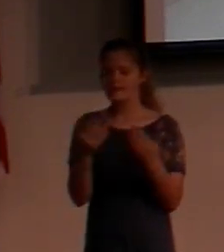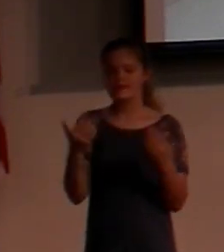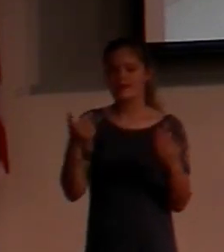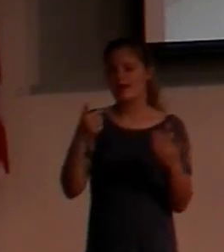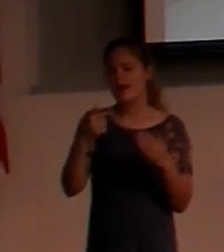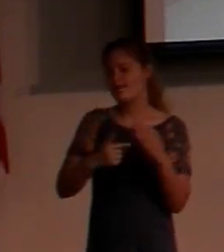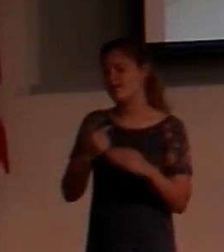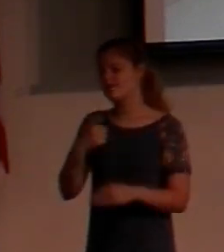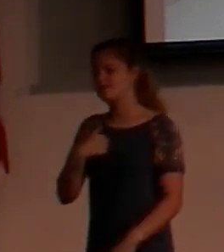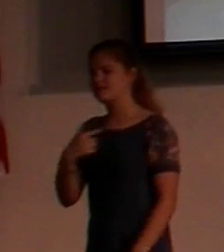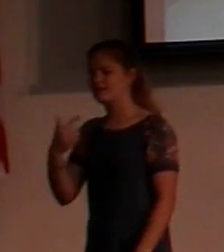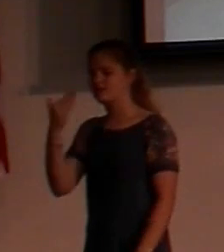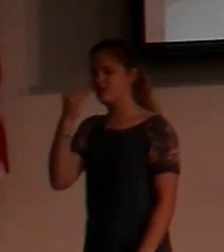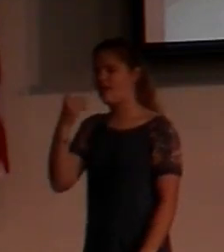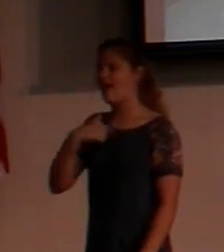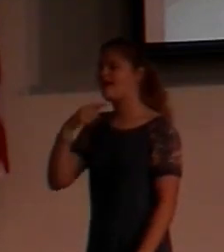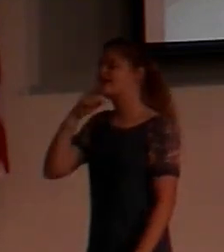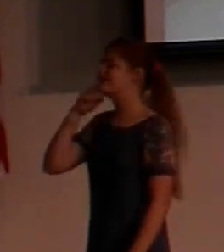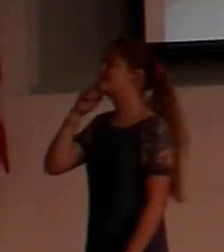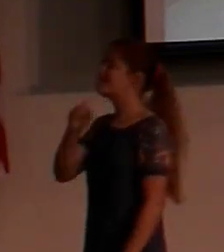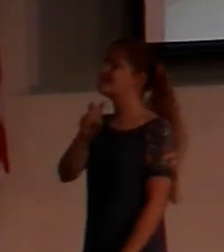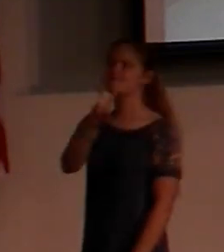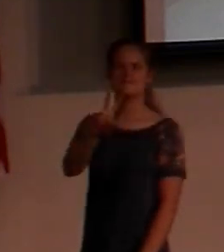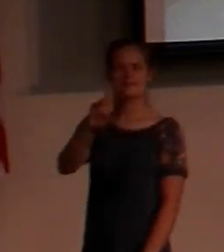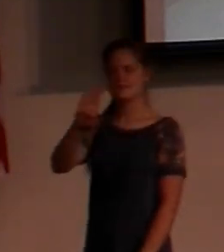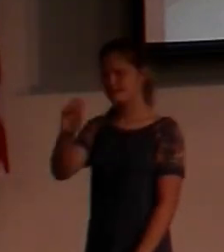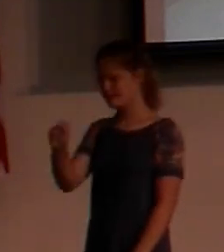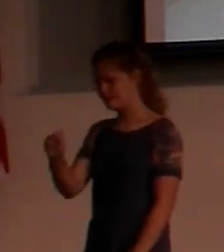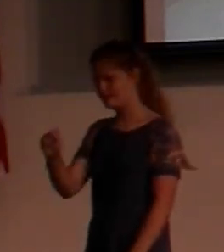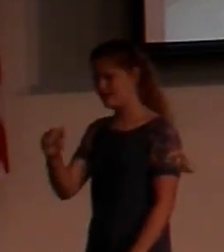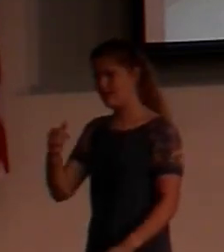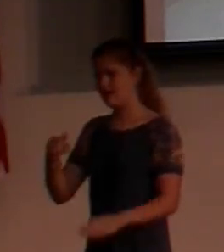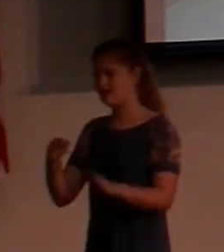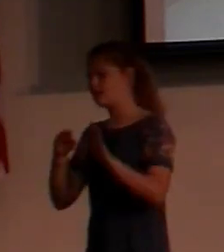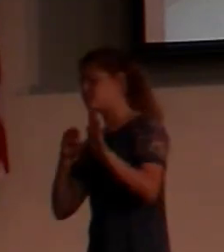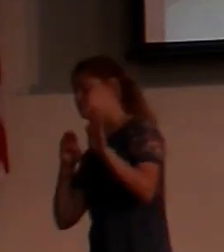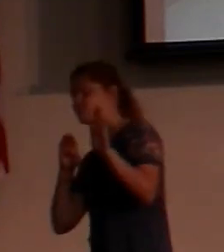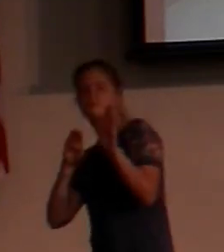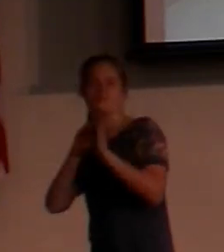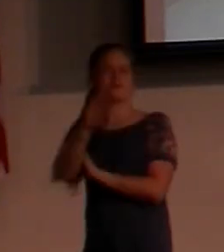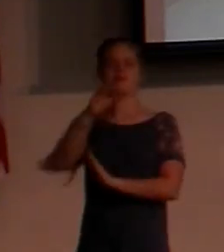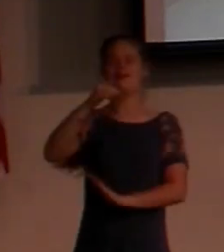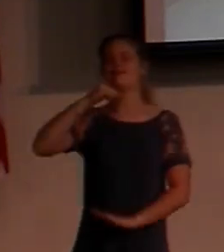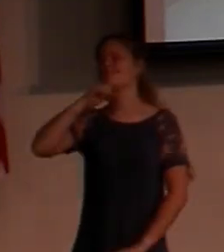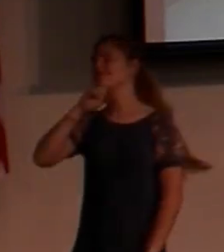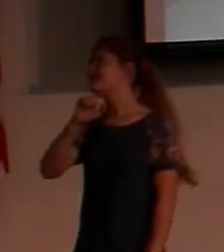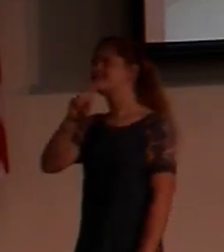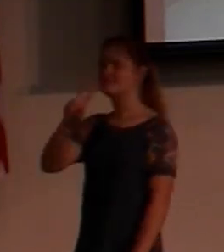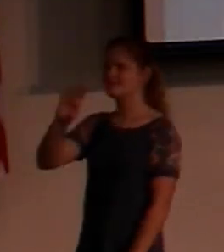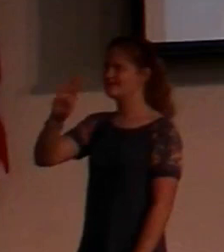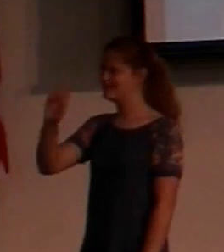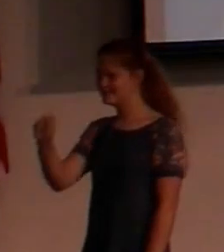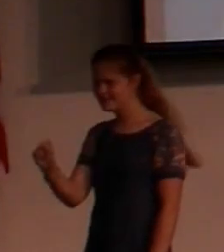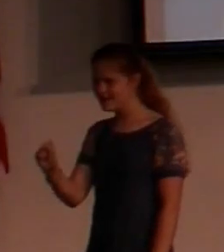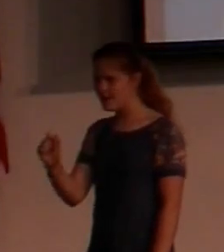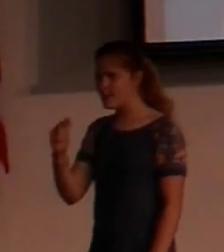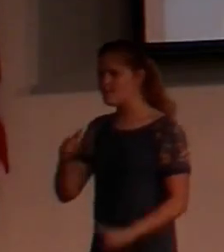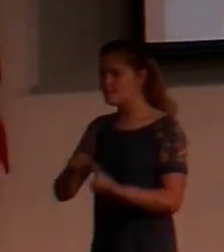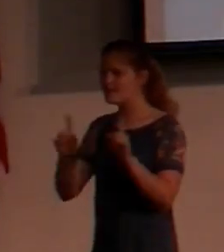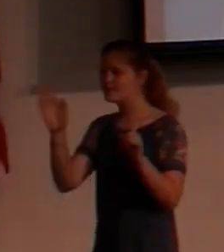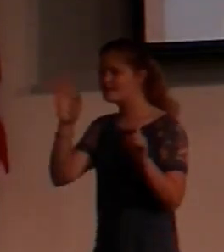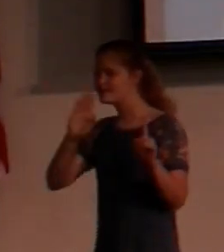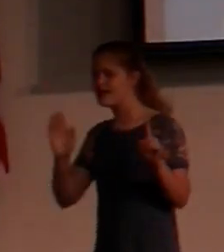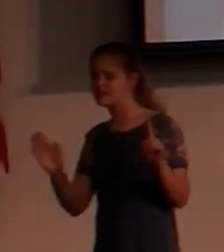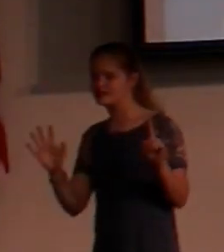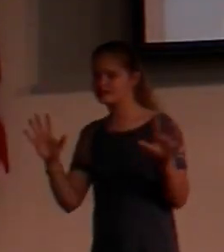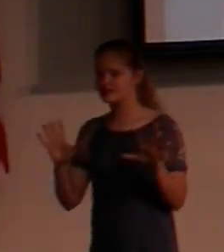love VBS. It's a lot. I mean, it's off the charts how much I love VBS. But I have never did a VBS where I